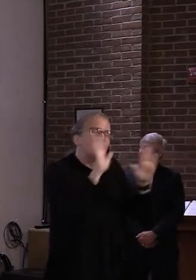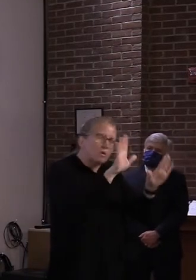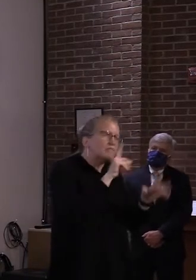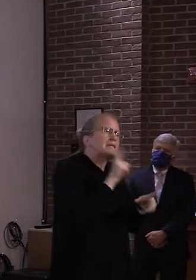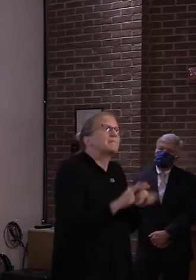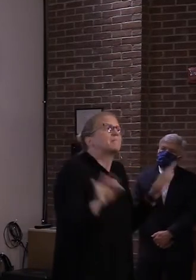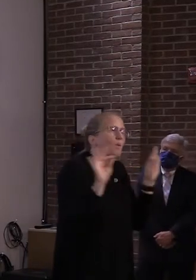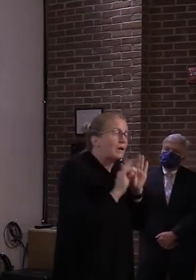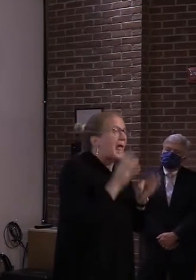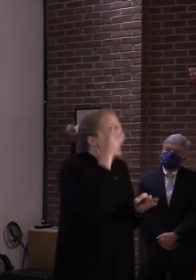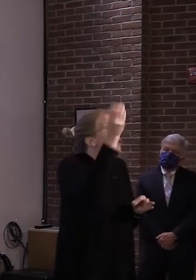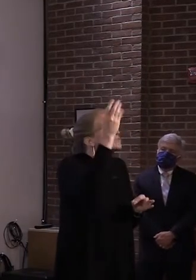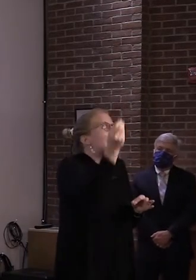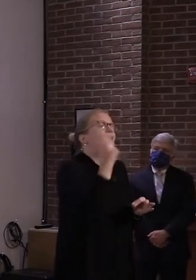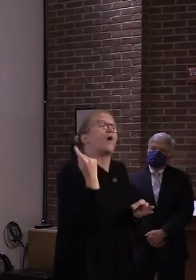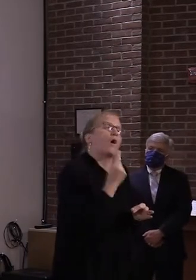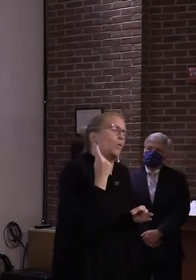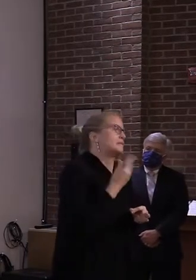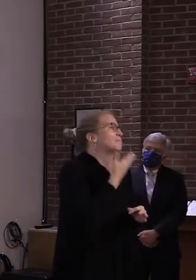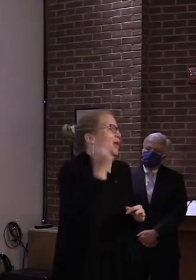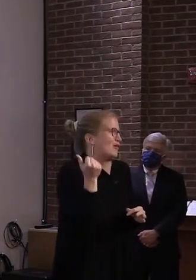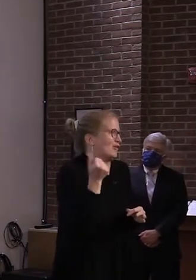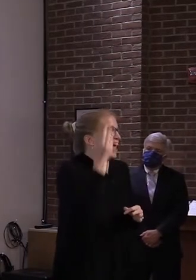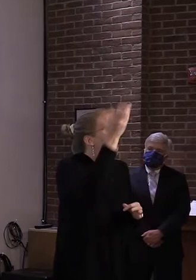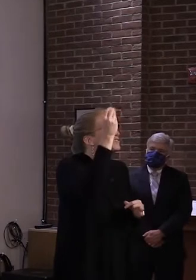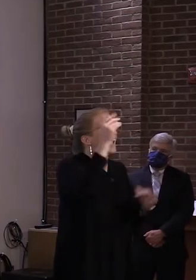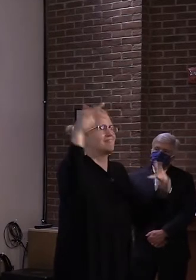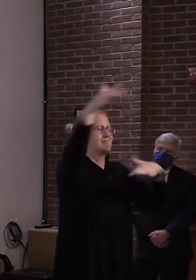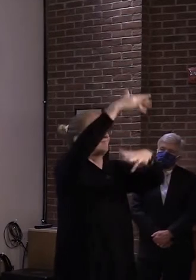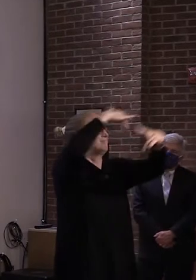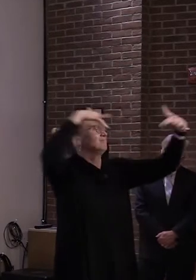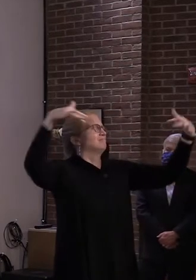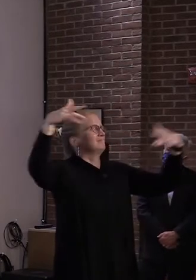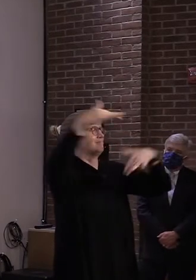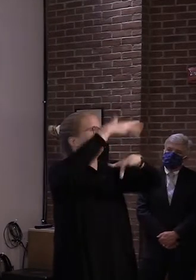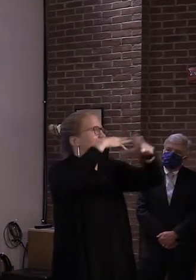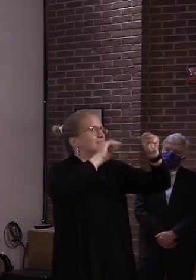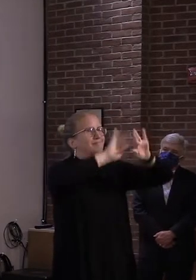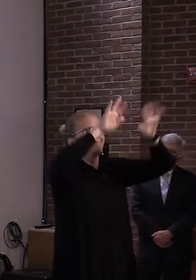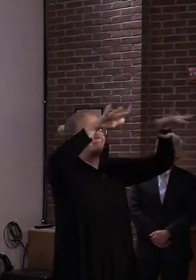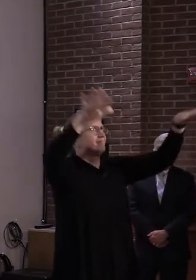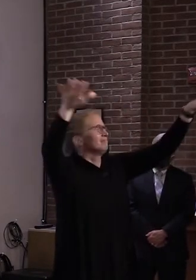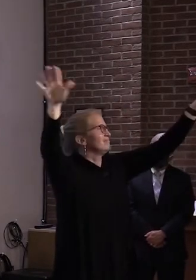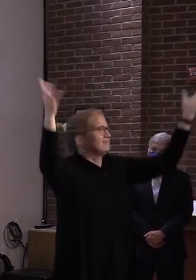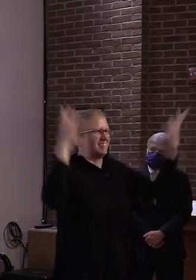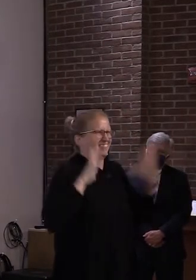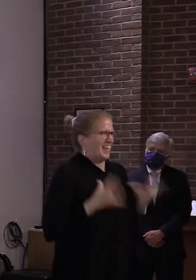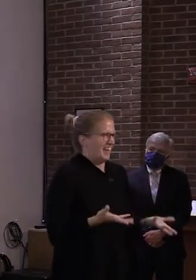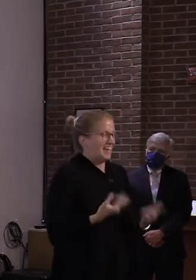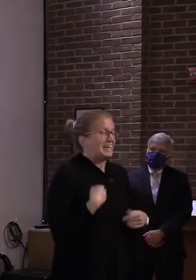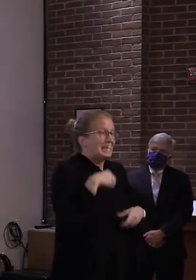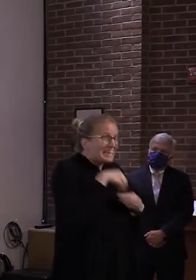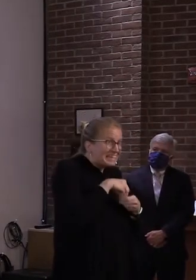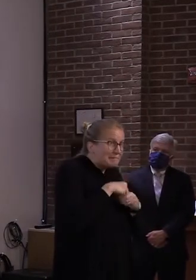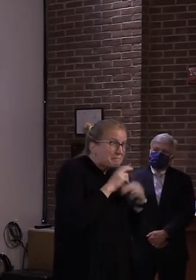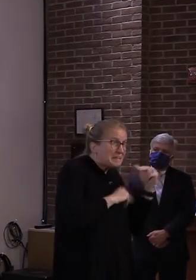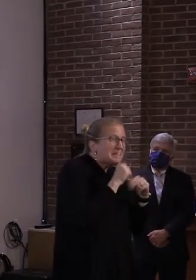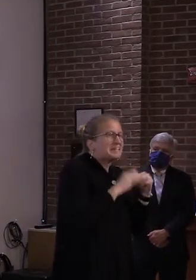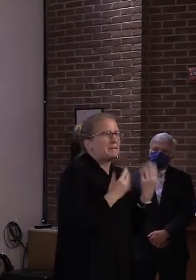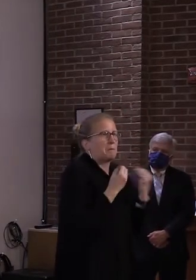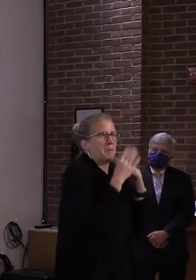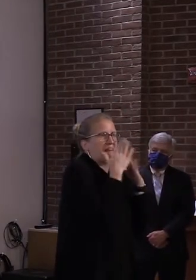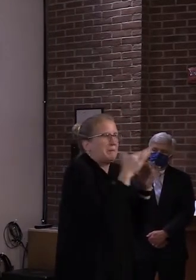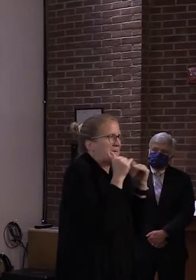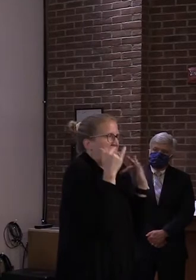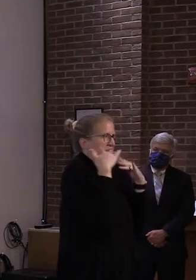Outdoors is pretty free ventilation. Indoors, most ventilation will be good. And if you're in a large auditorium, you're going to